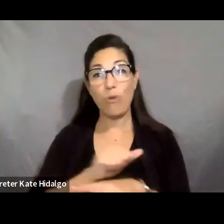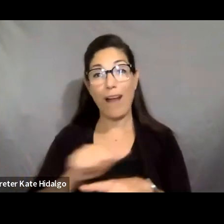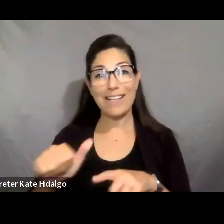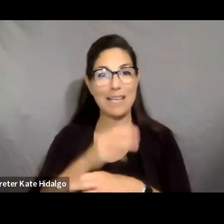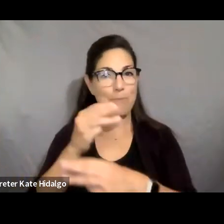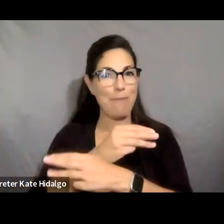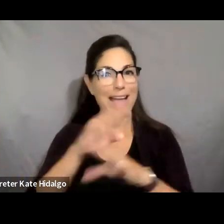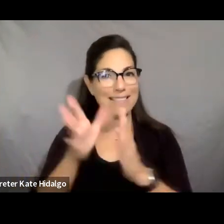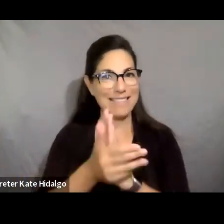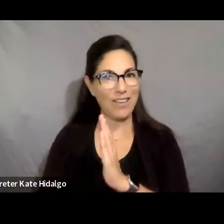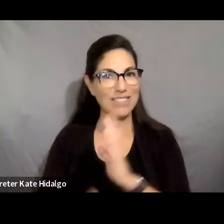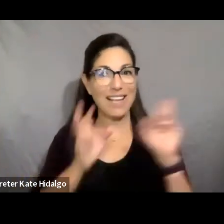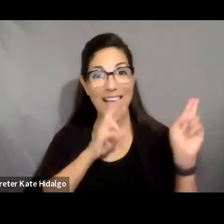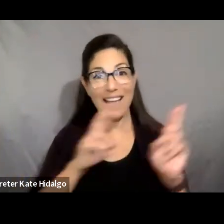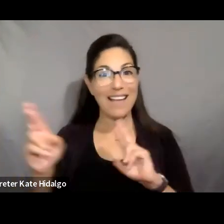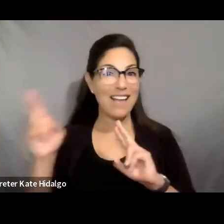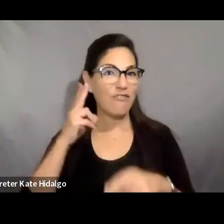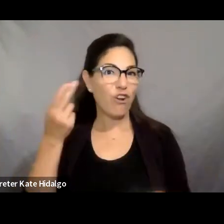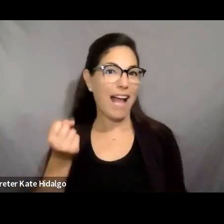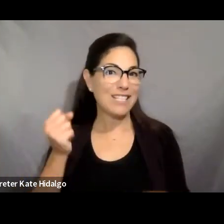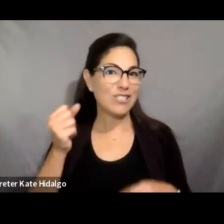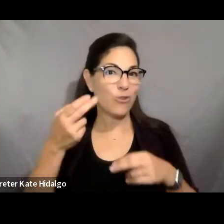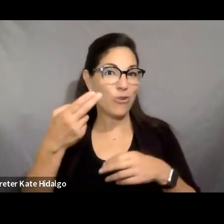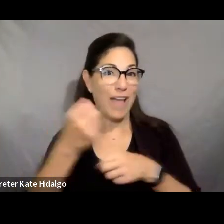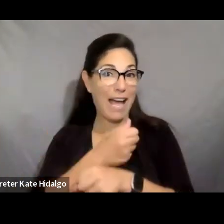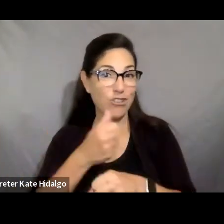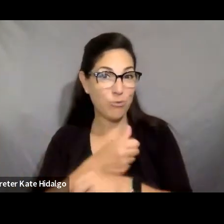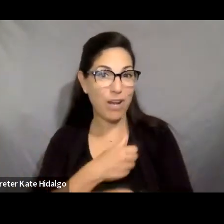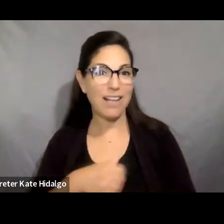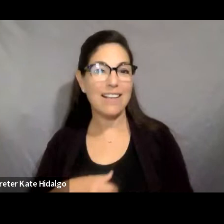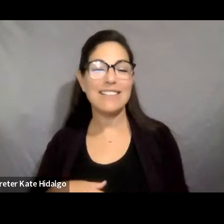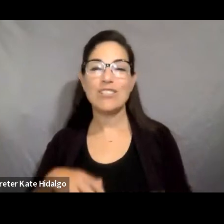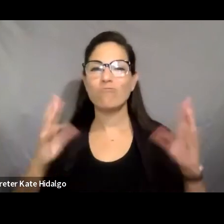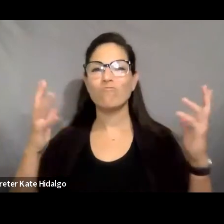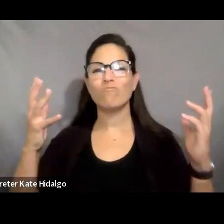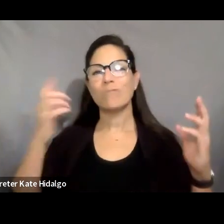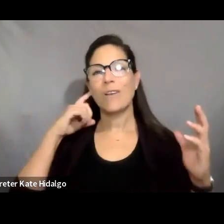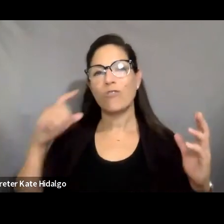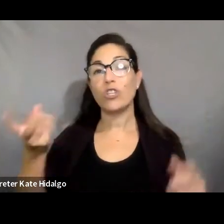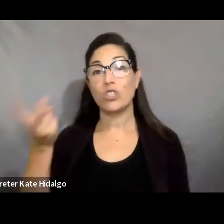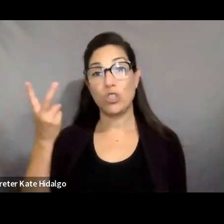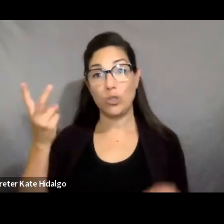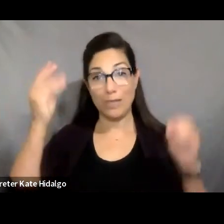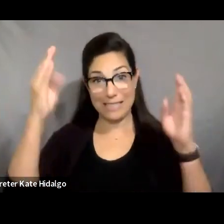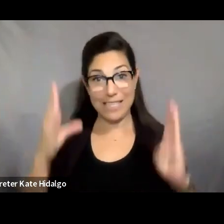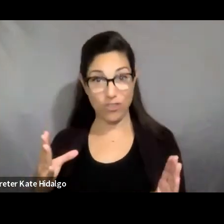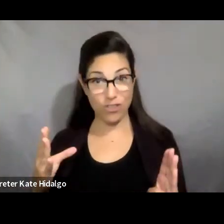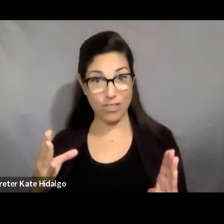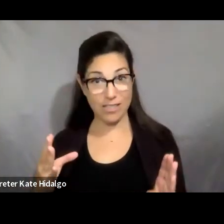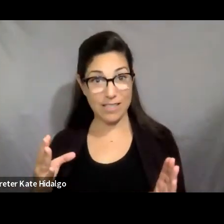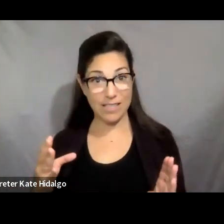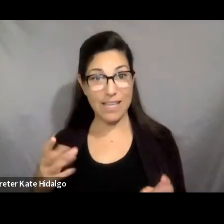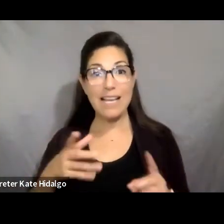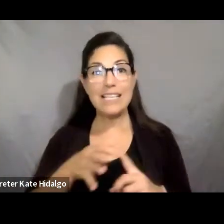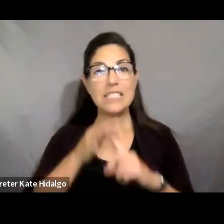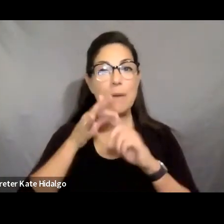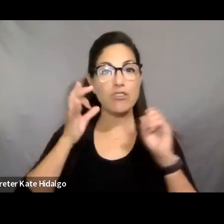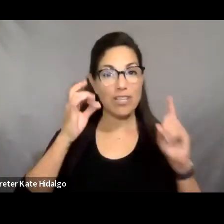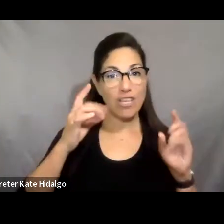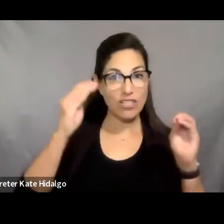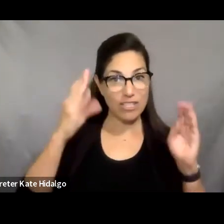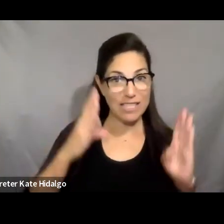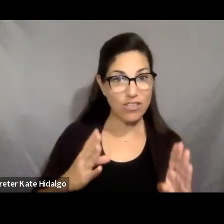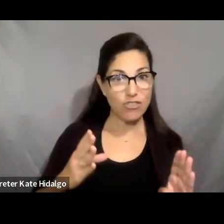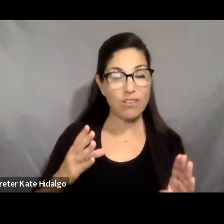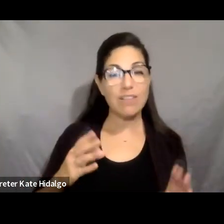skills and getting ready for high school algebra. So shout out to our 2 teachers, our special education teacher,